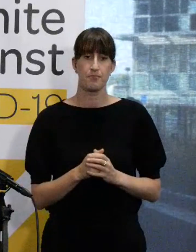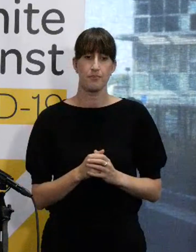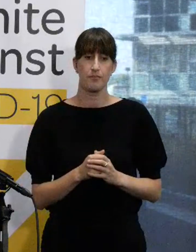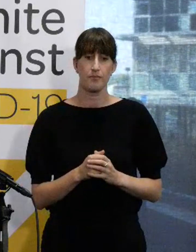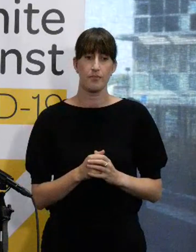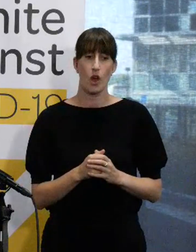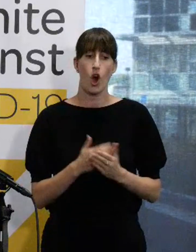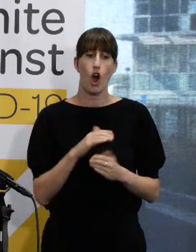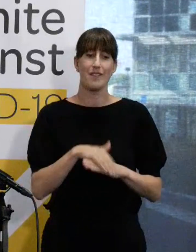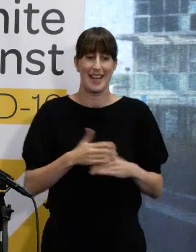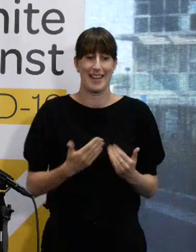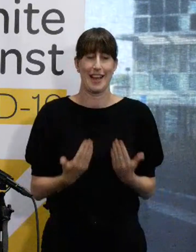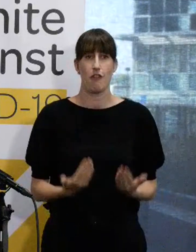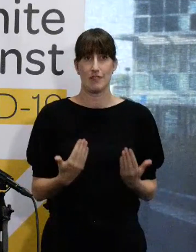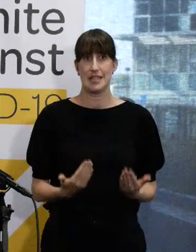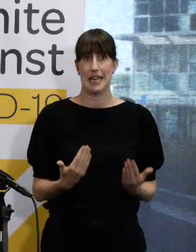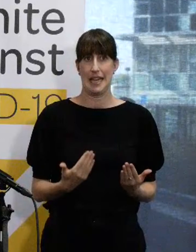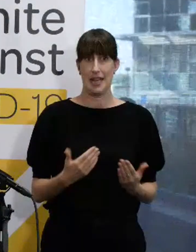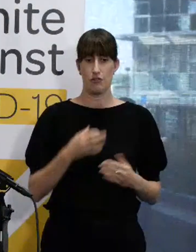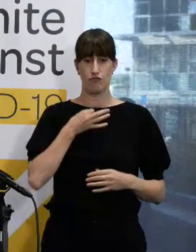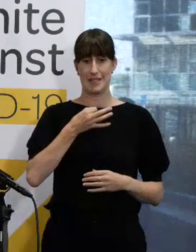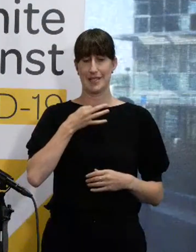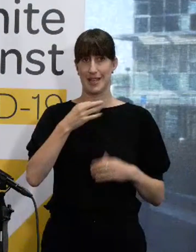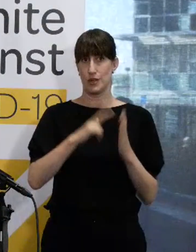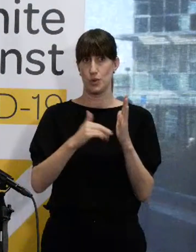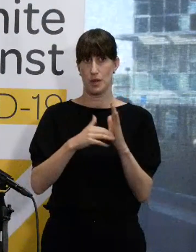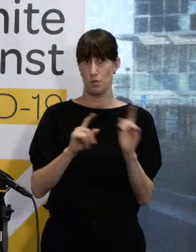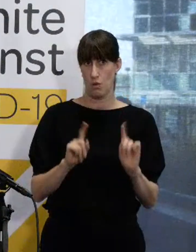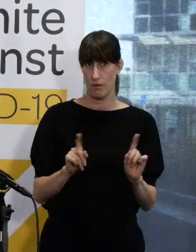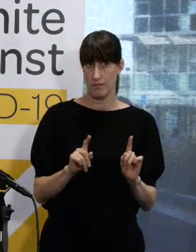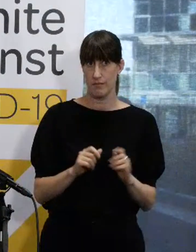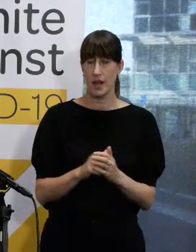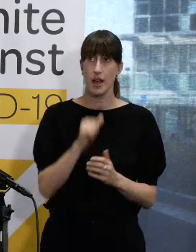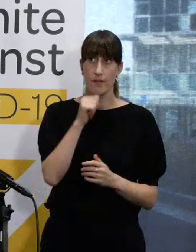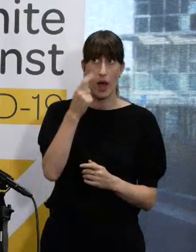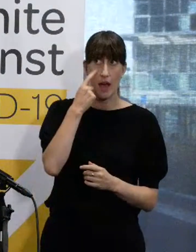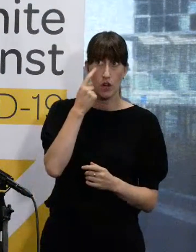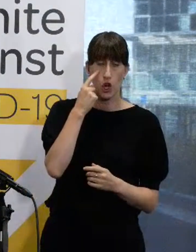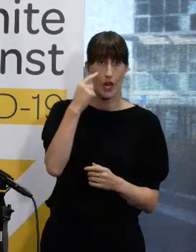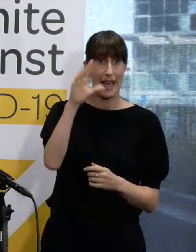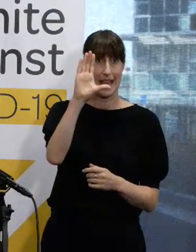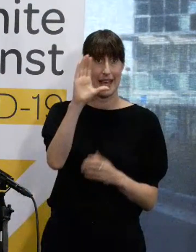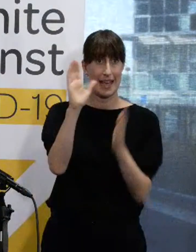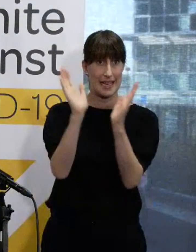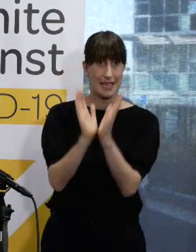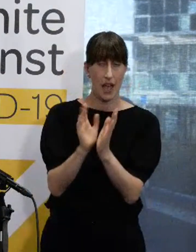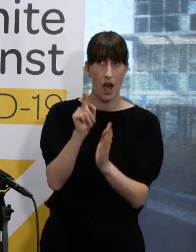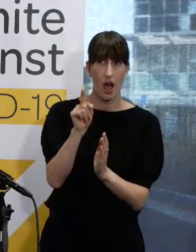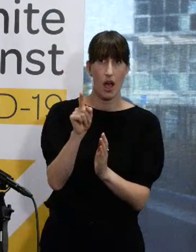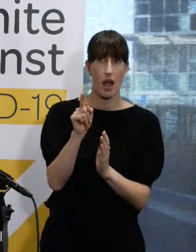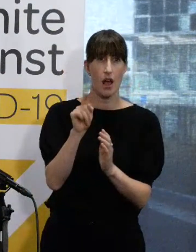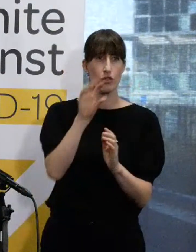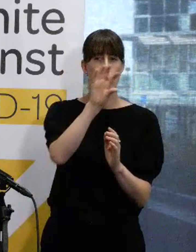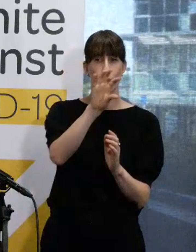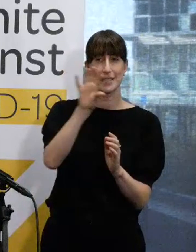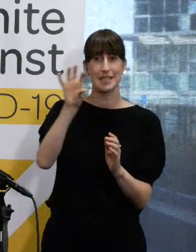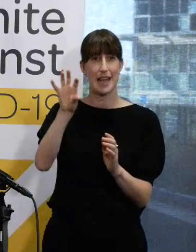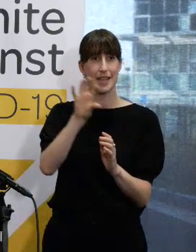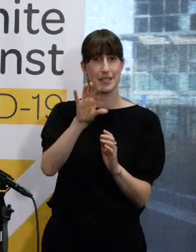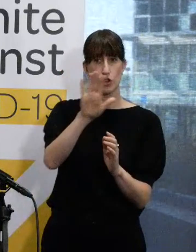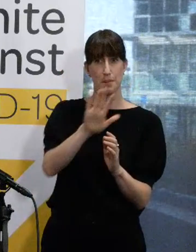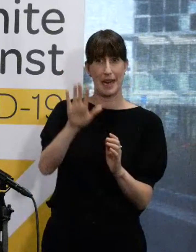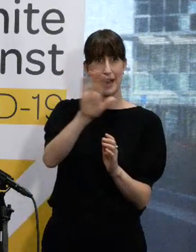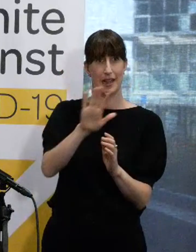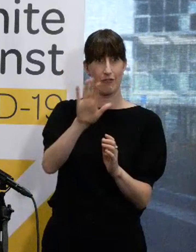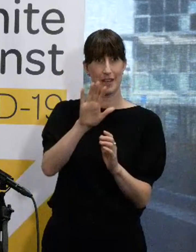present risk is. And if you look at India, particularly the rates of infection in those states where people are departing from for New Zealand, and